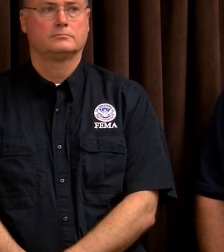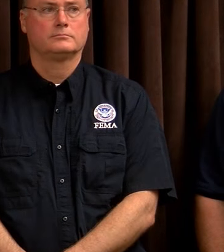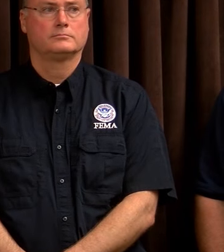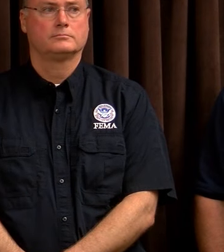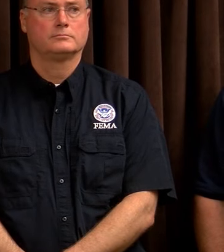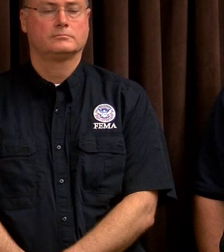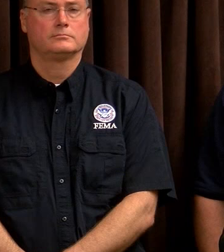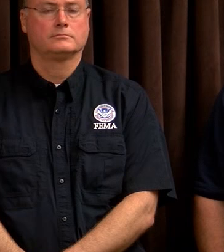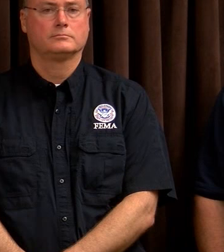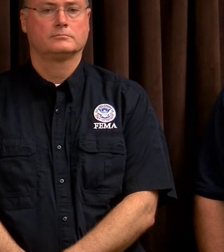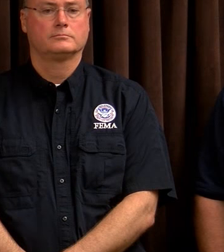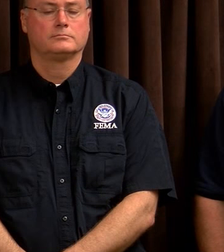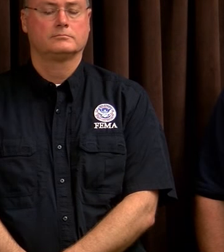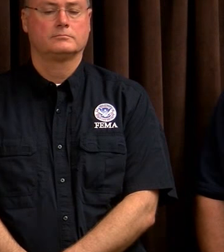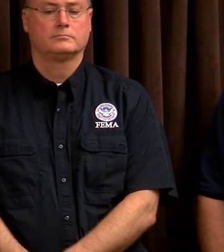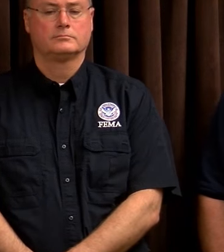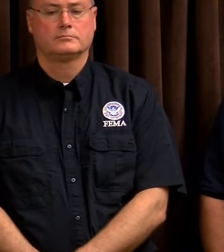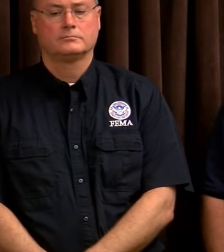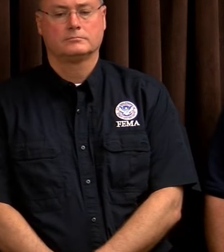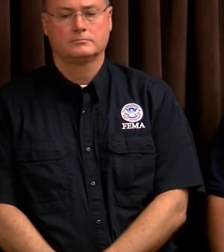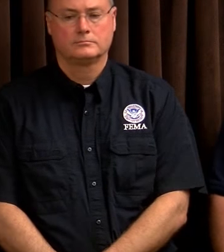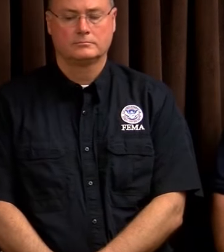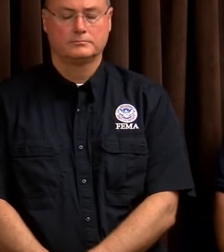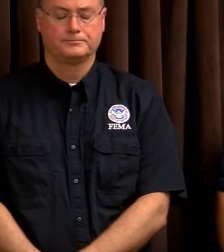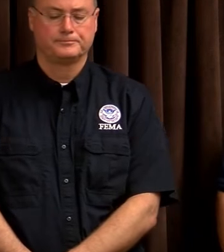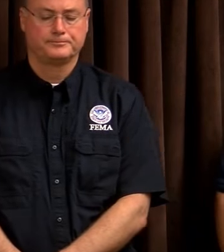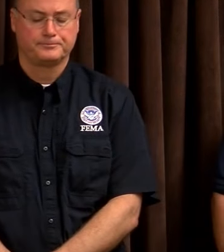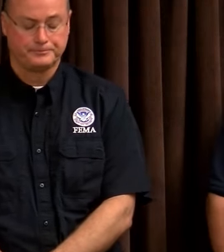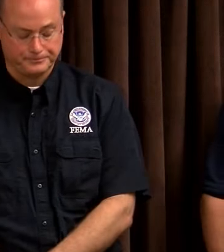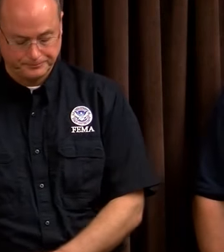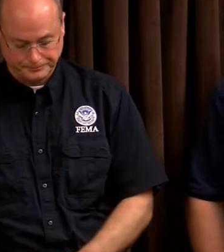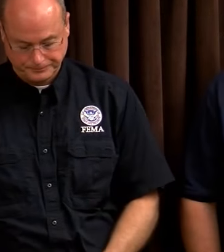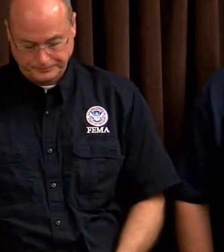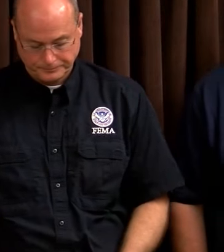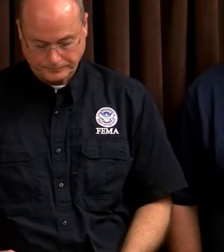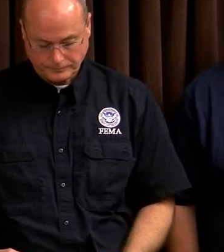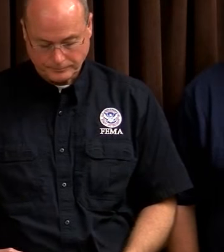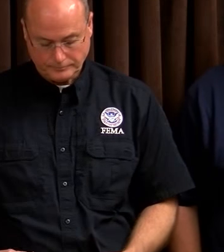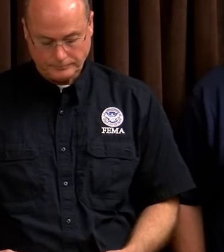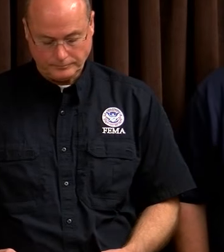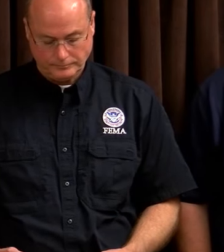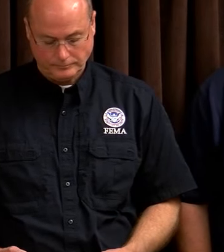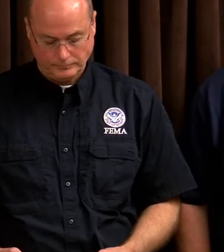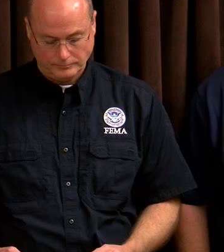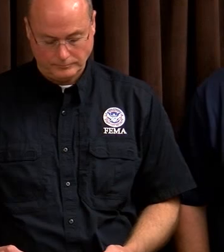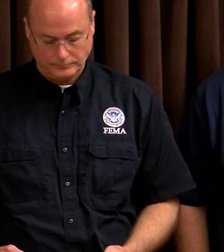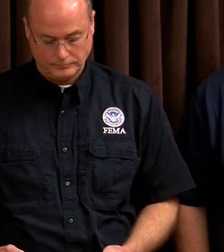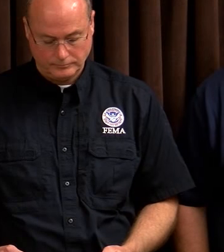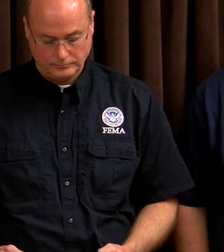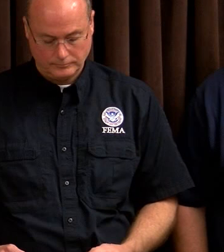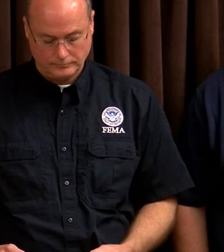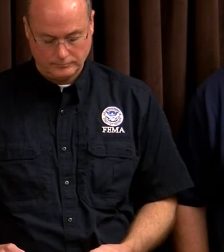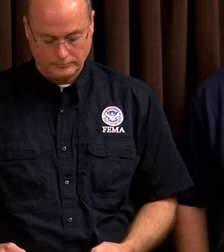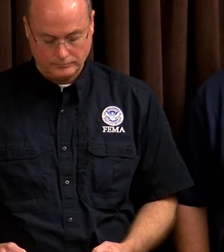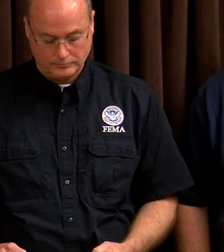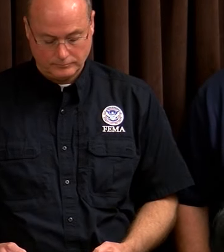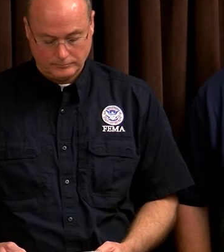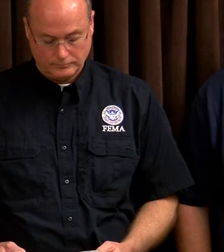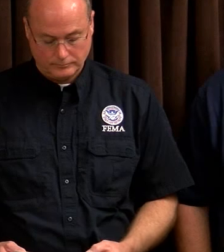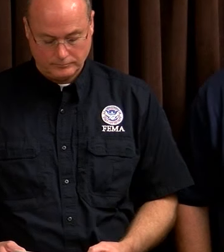slowing anytime soon. So we want to work with everyone to make sure that that we build back stronger and